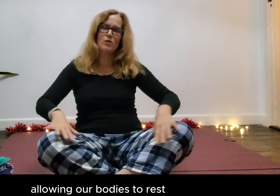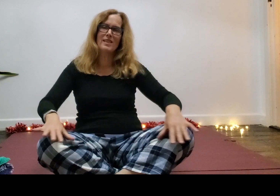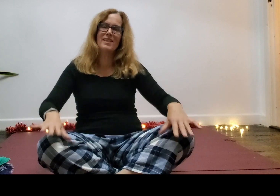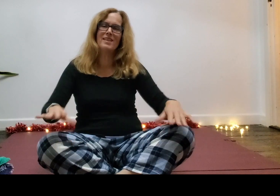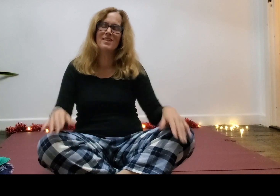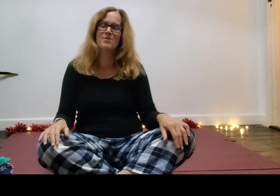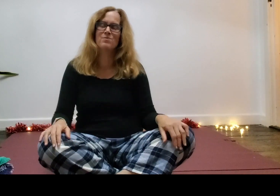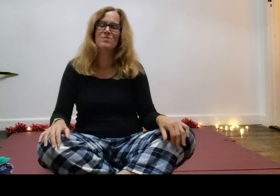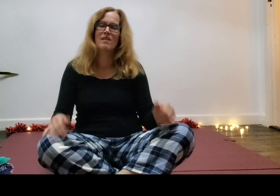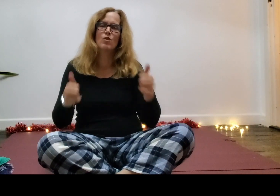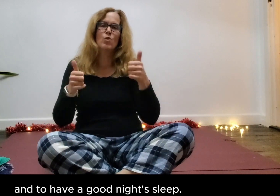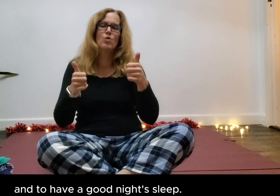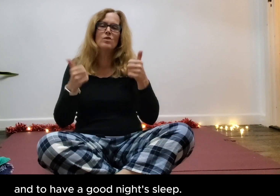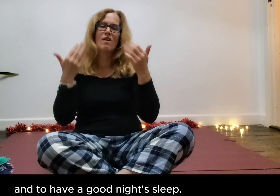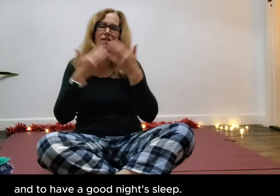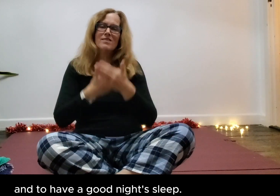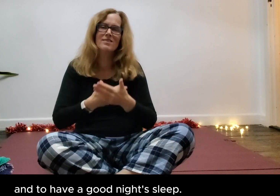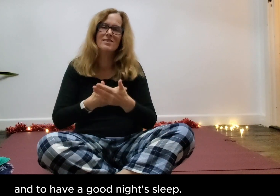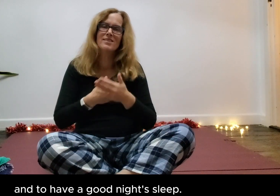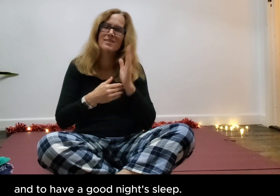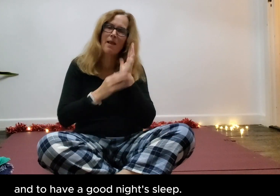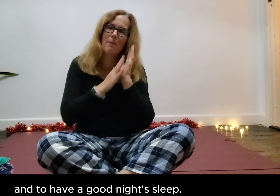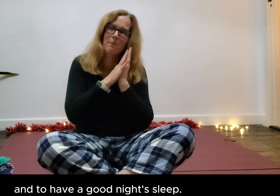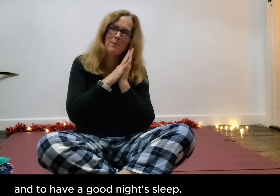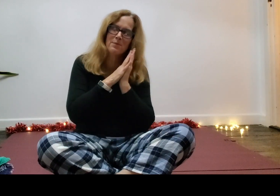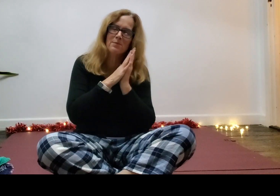rest and to have a good night's sleep.